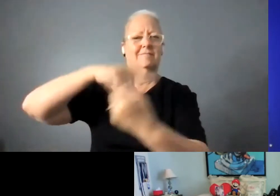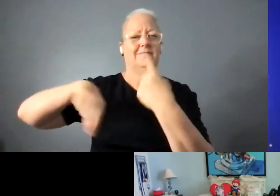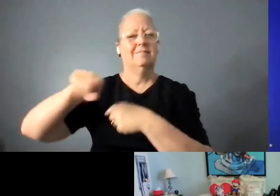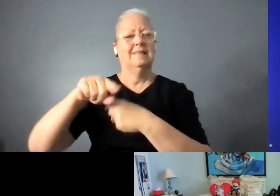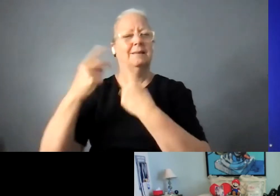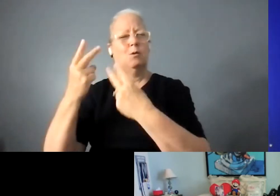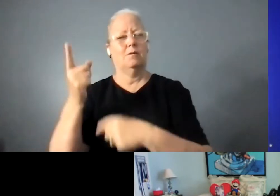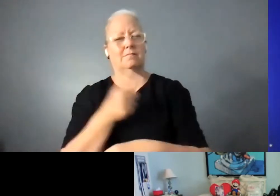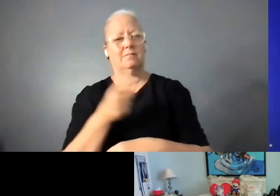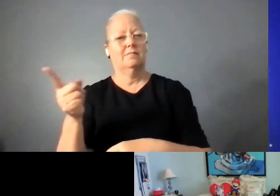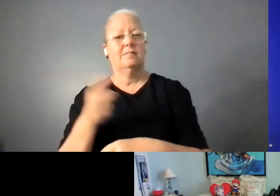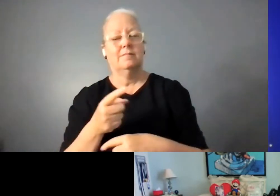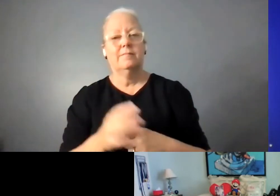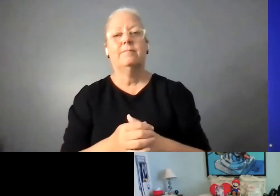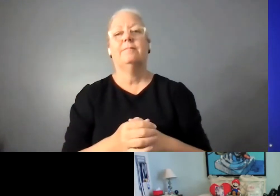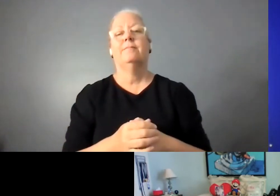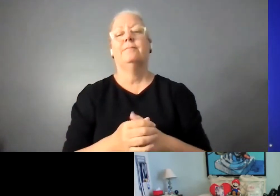in